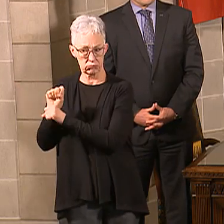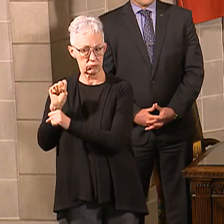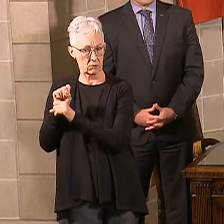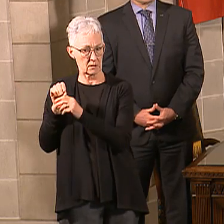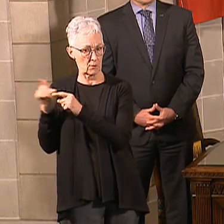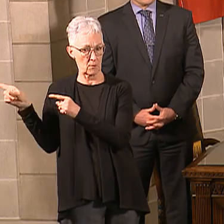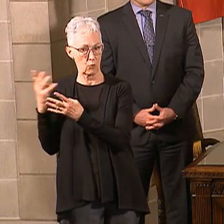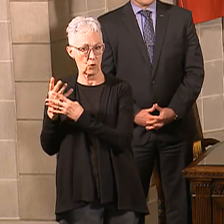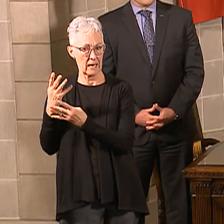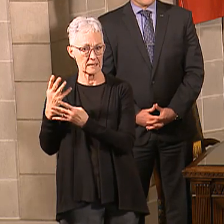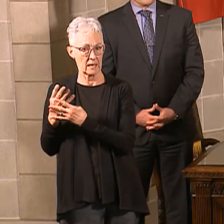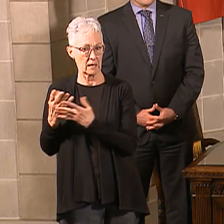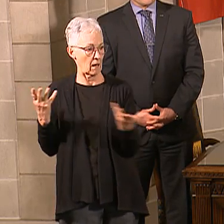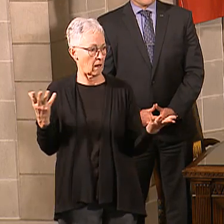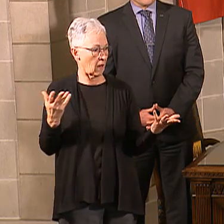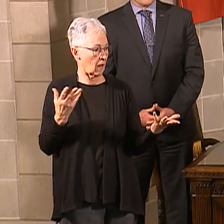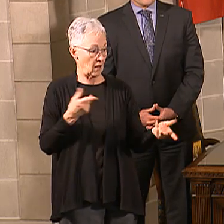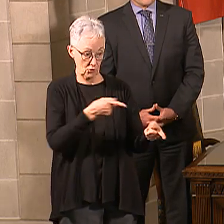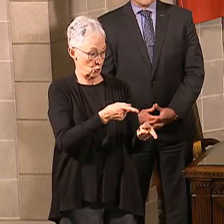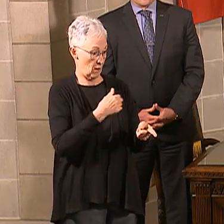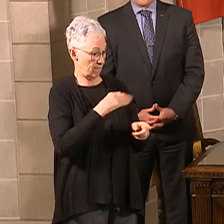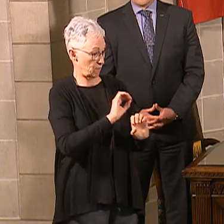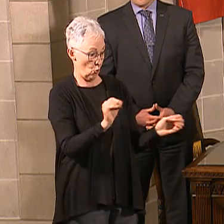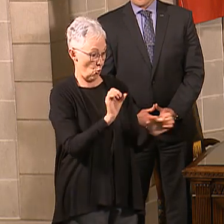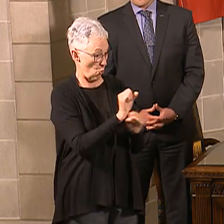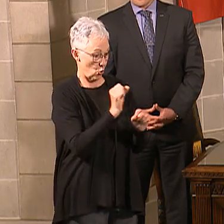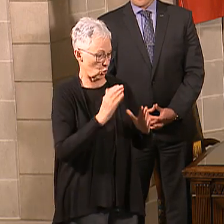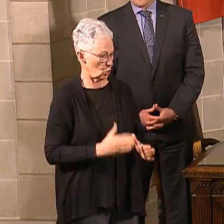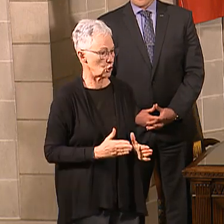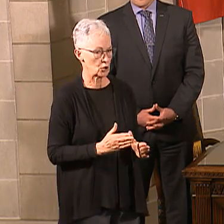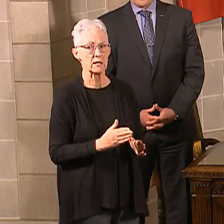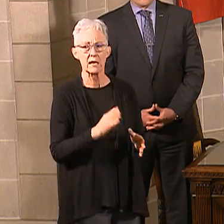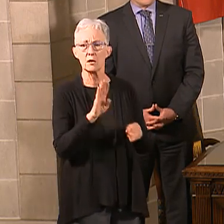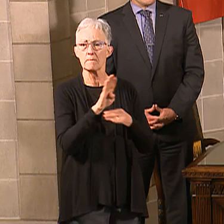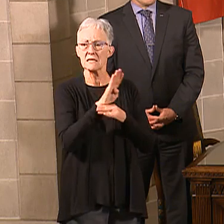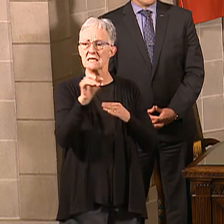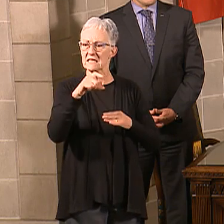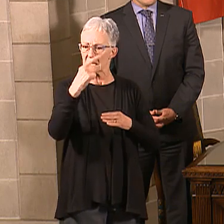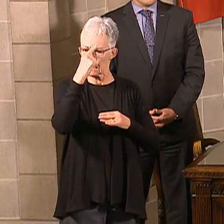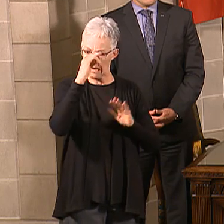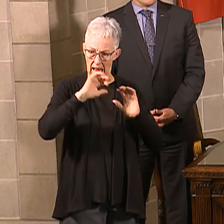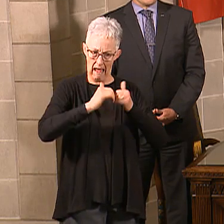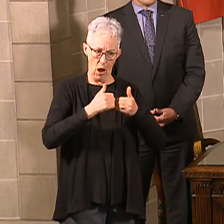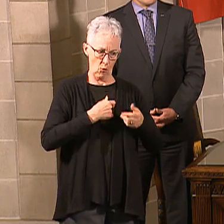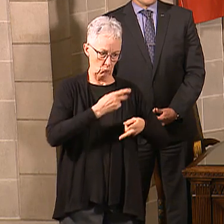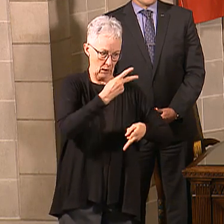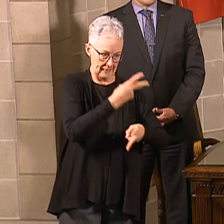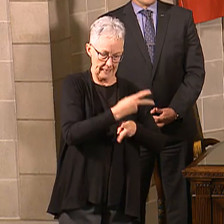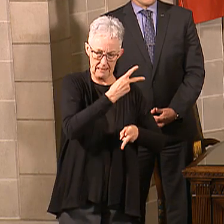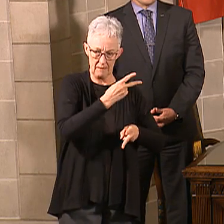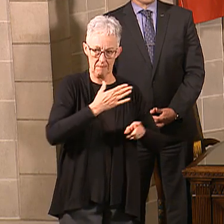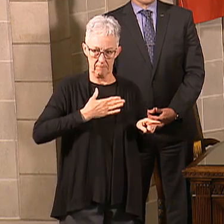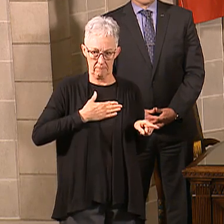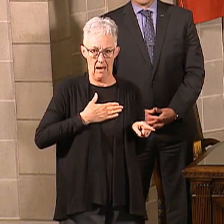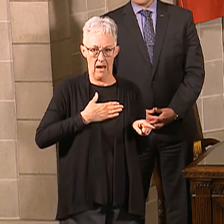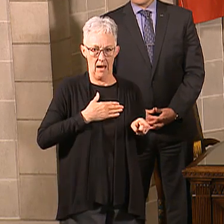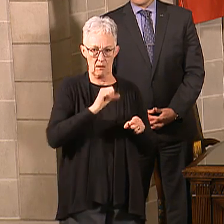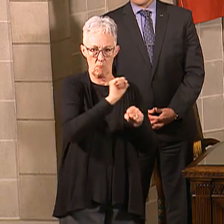practice for businesses to think about how do they hold on to their talent, because this will end. They will need those people back.